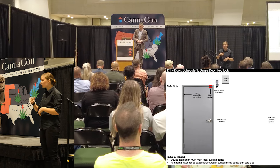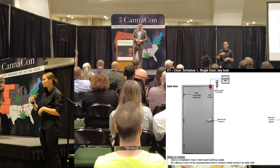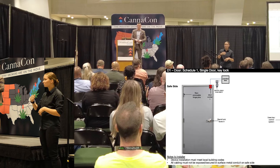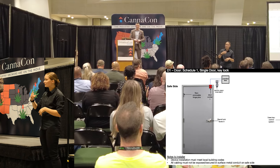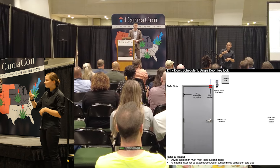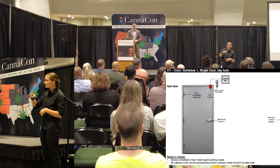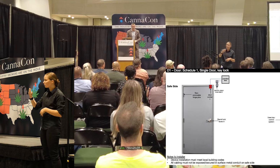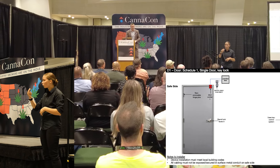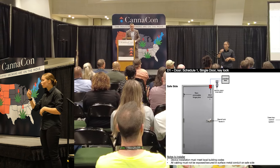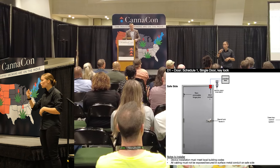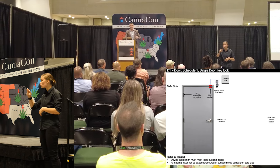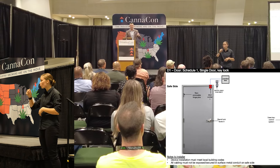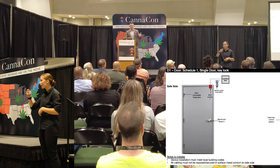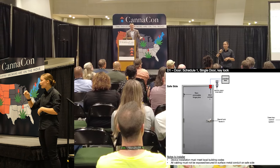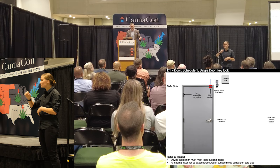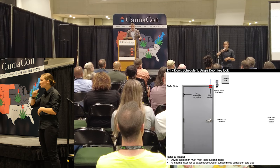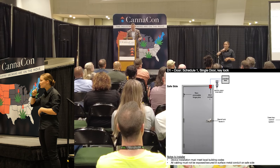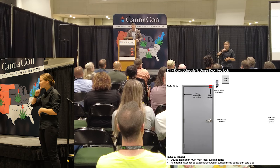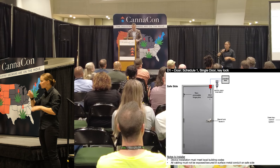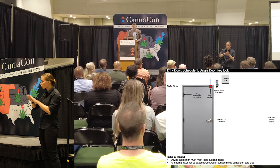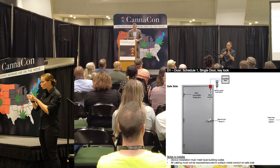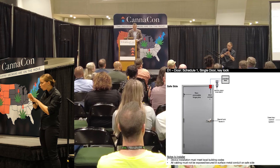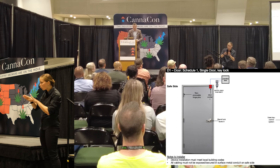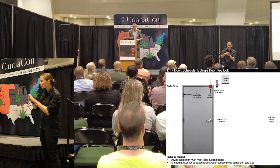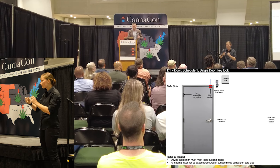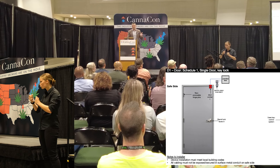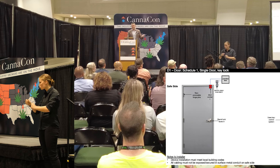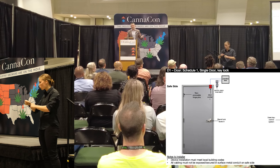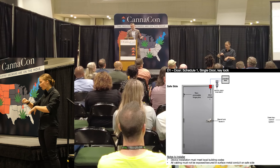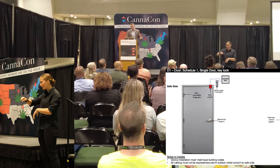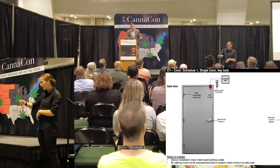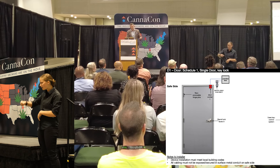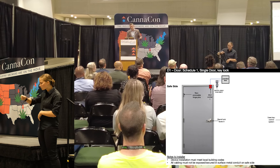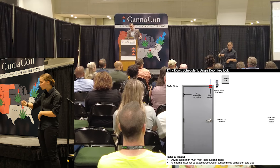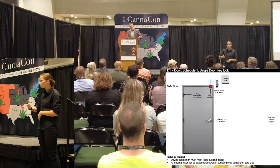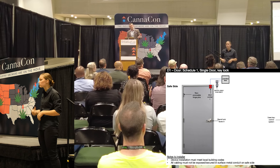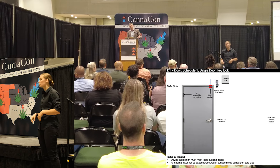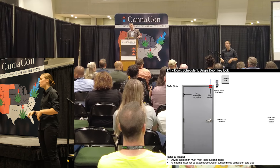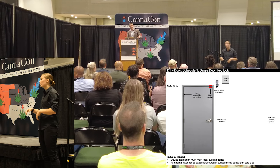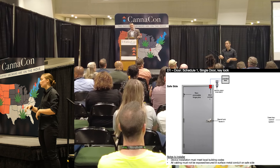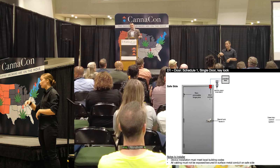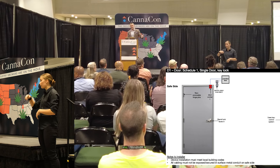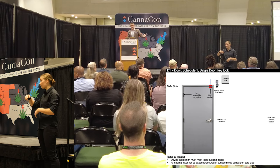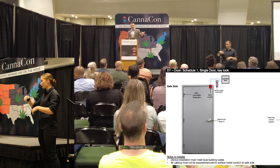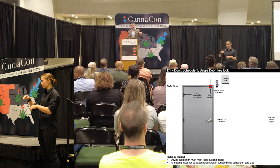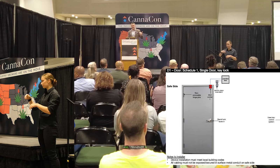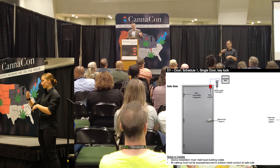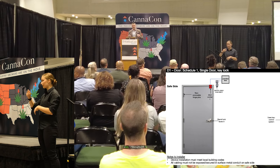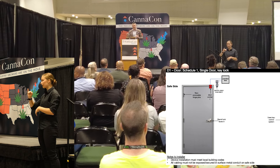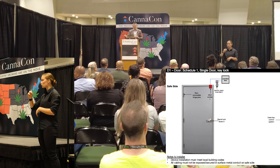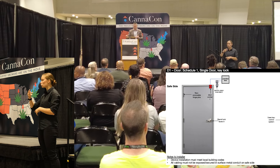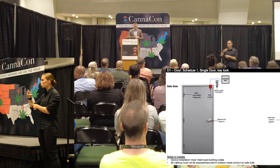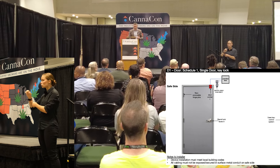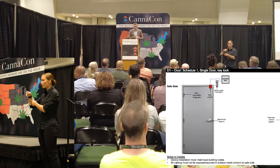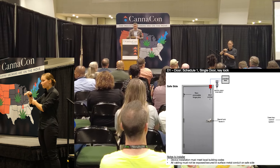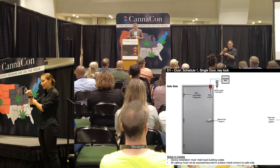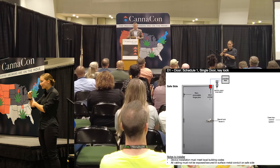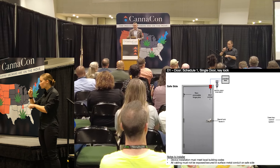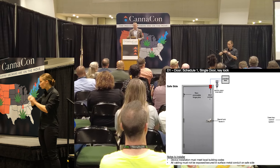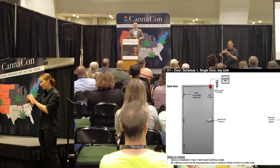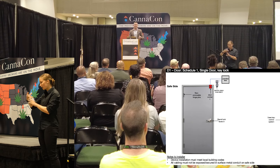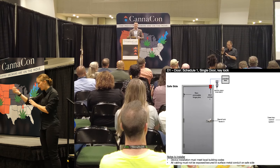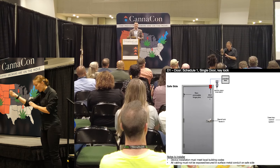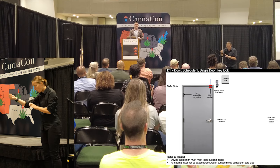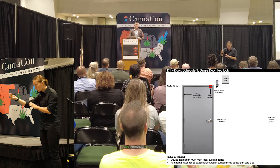doors, commercial grade handles with non-removable hinge pins. This is an example of what the safe side and the attack side would look